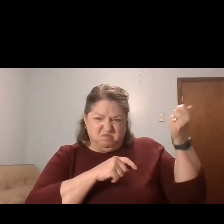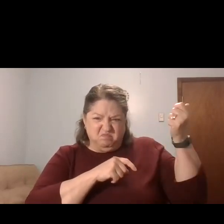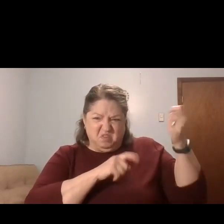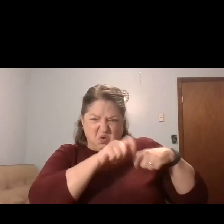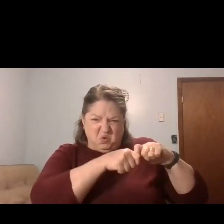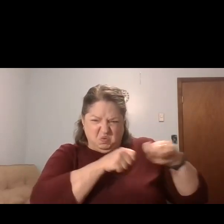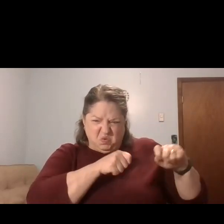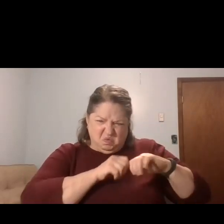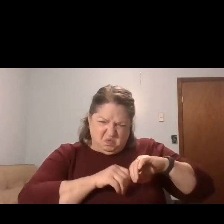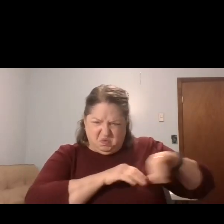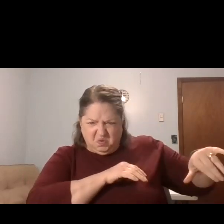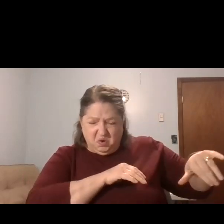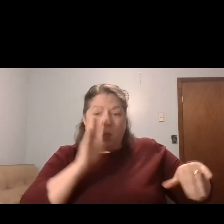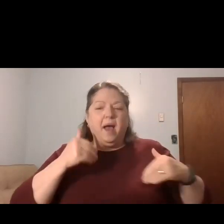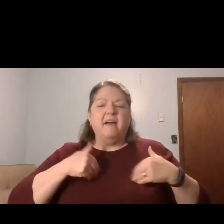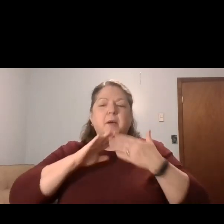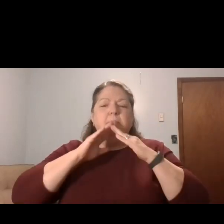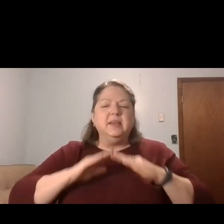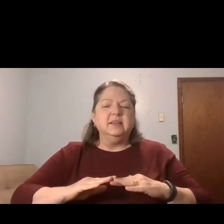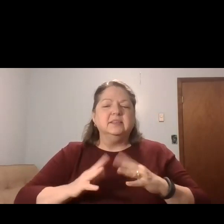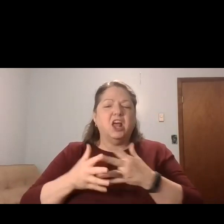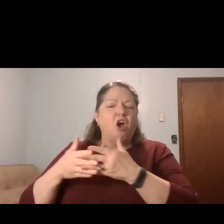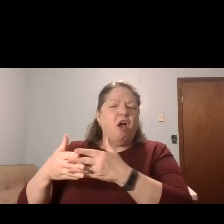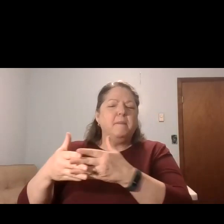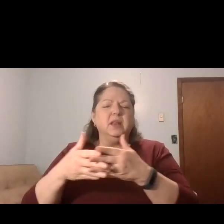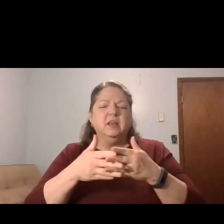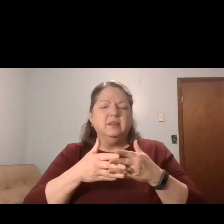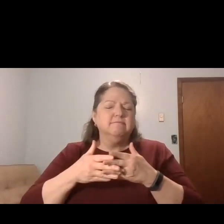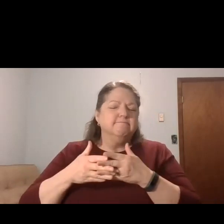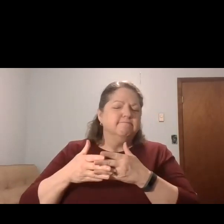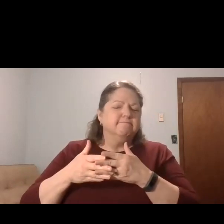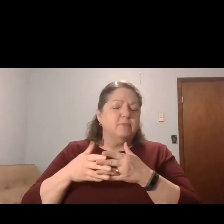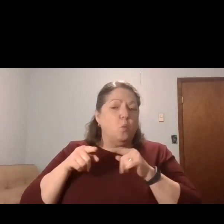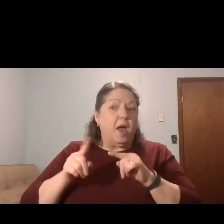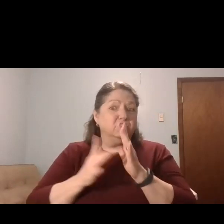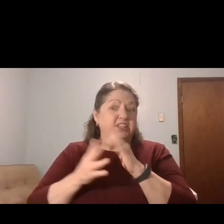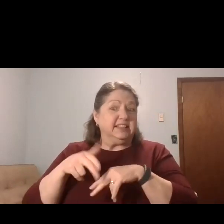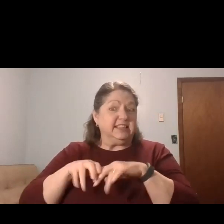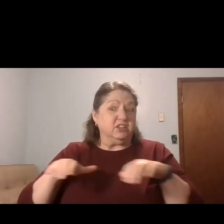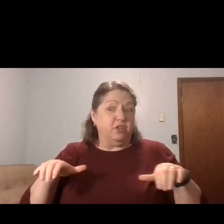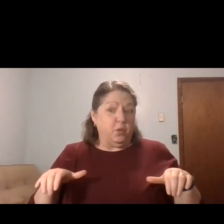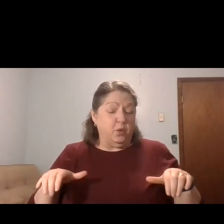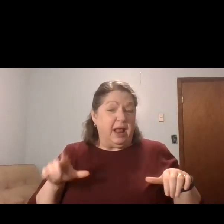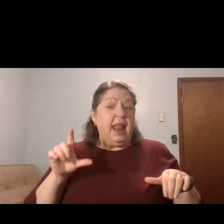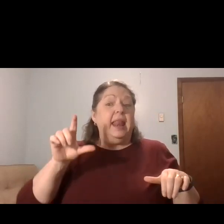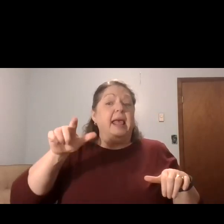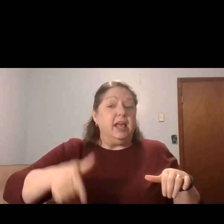order of the day as Jesus sits on his throne. That's the ultimate reign, though it'll get better in Revelation